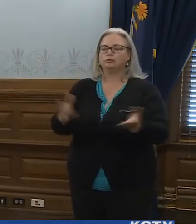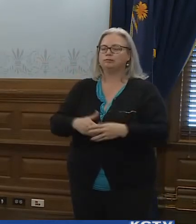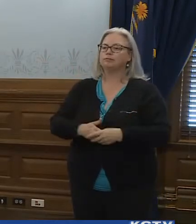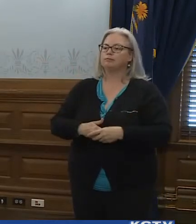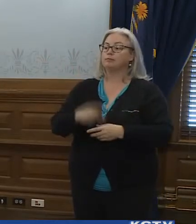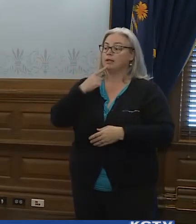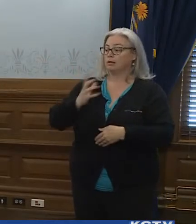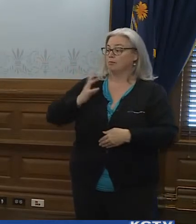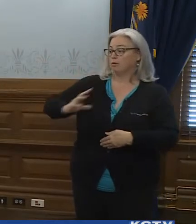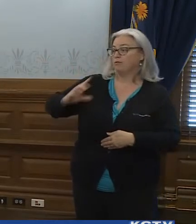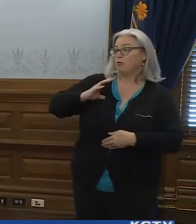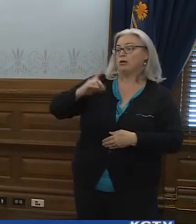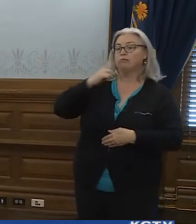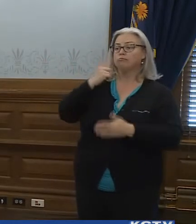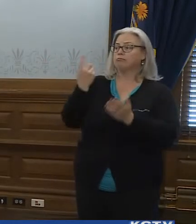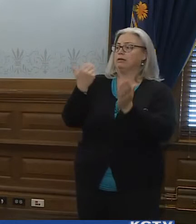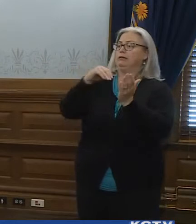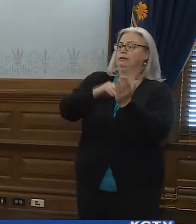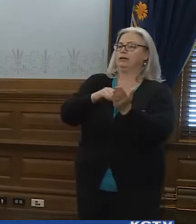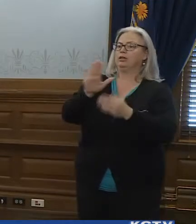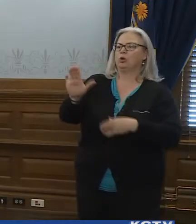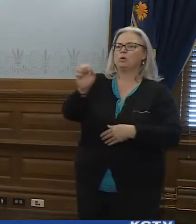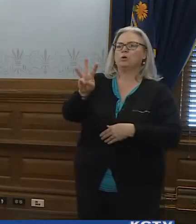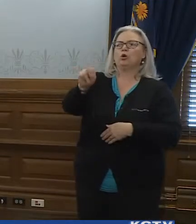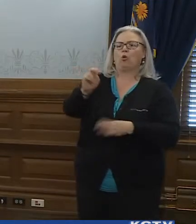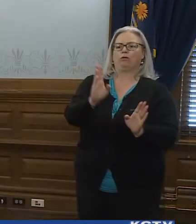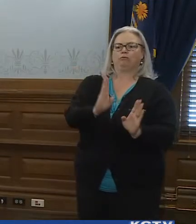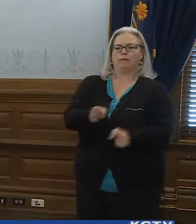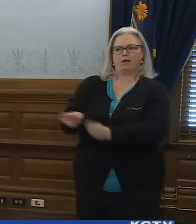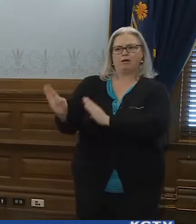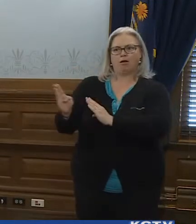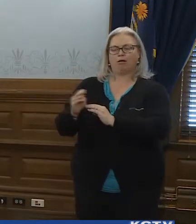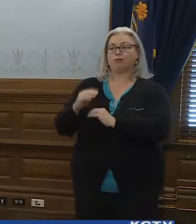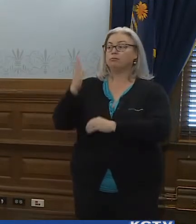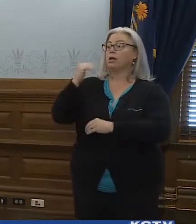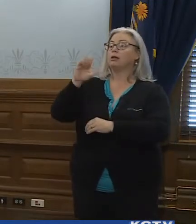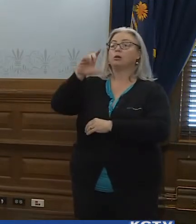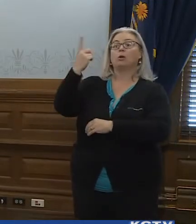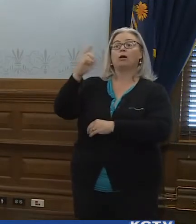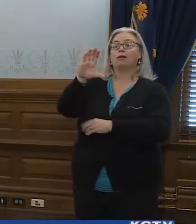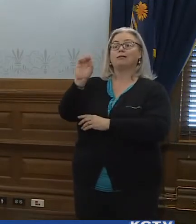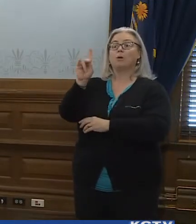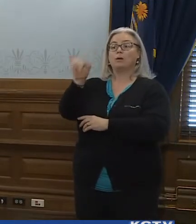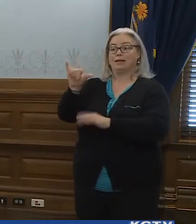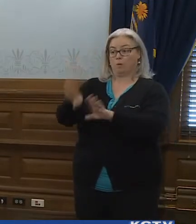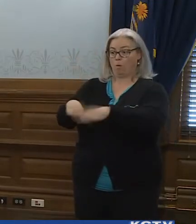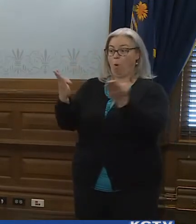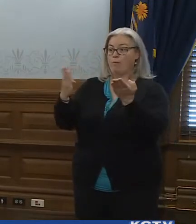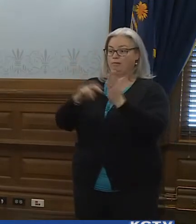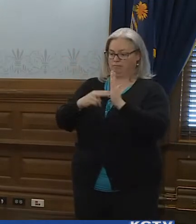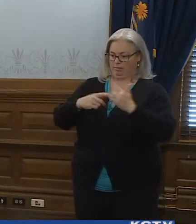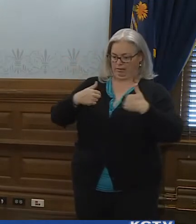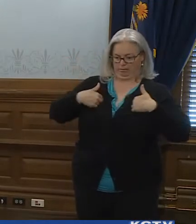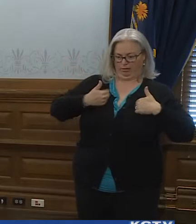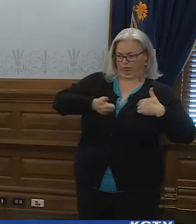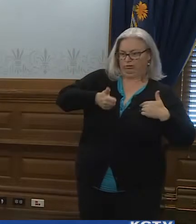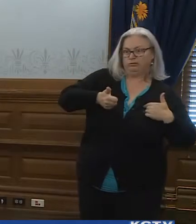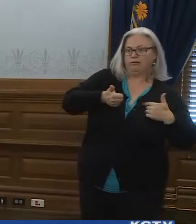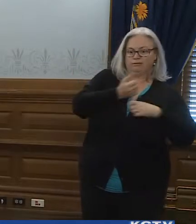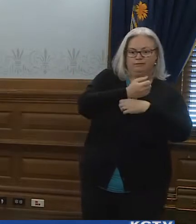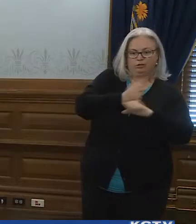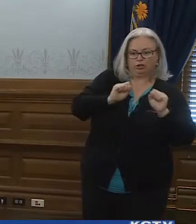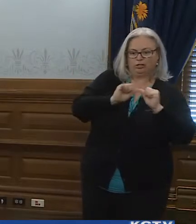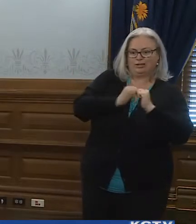before, and I think it bears repeating, you are your own preparedness. Just because a county opens up doesn't mean you have to necessarily change your